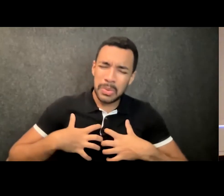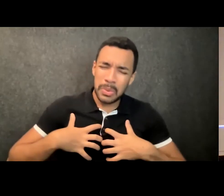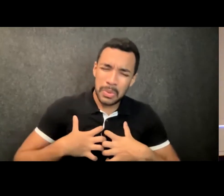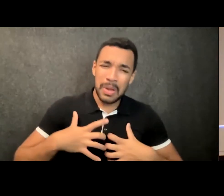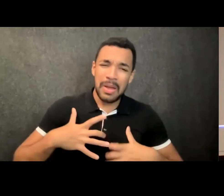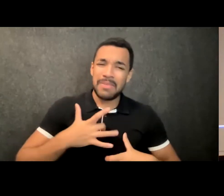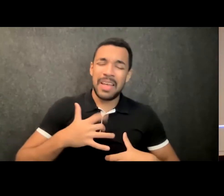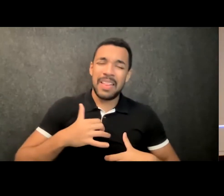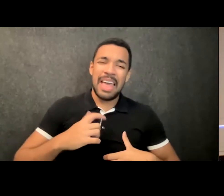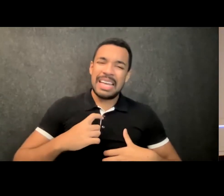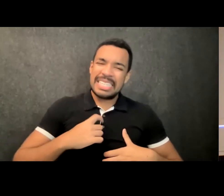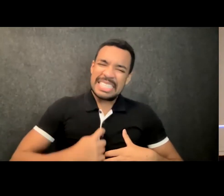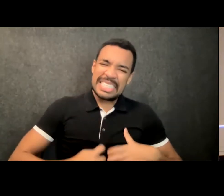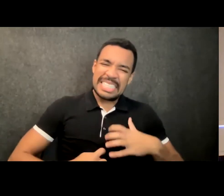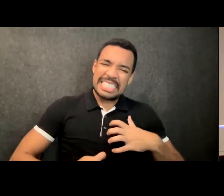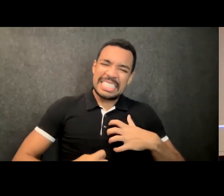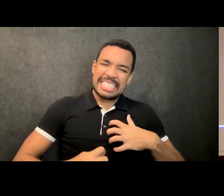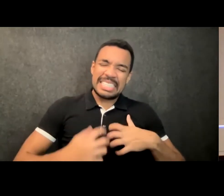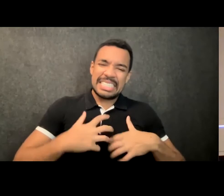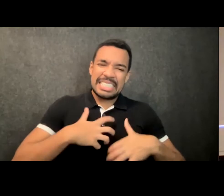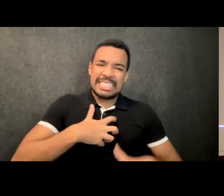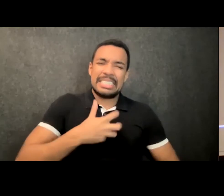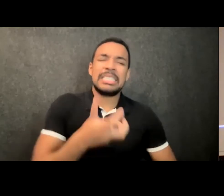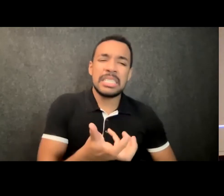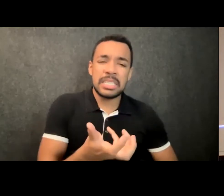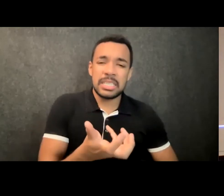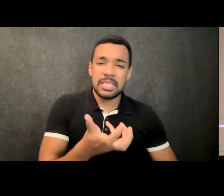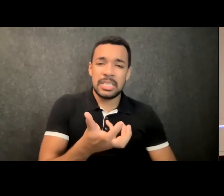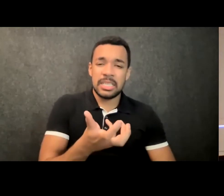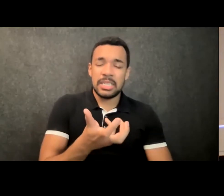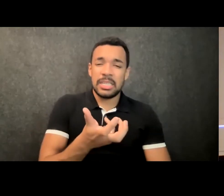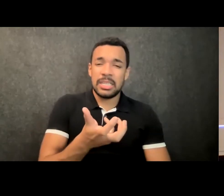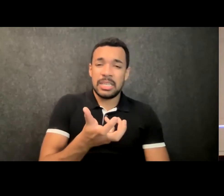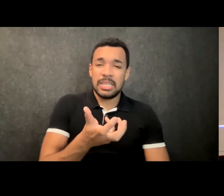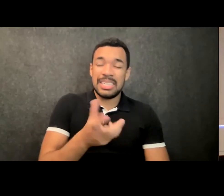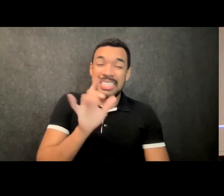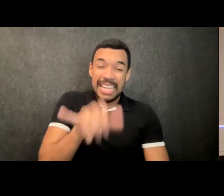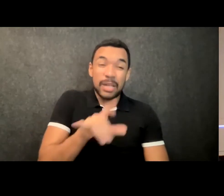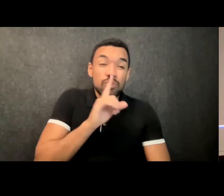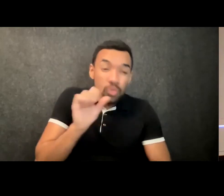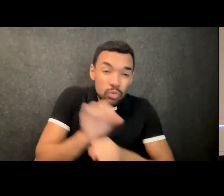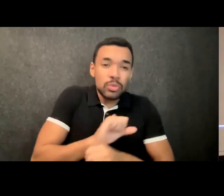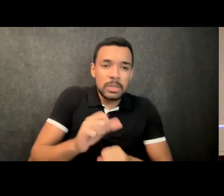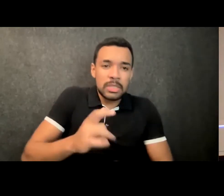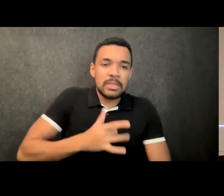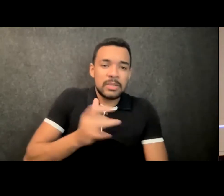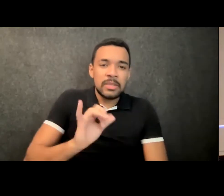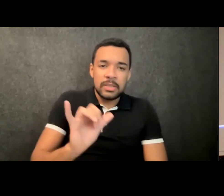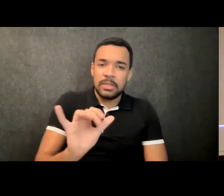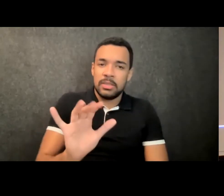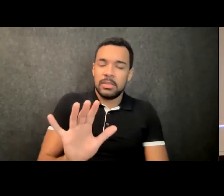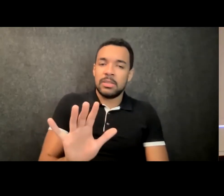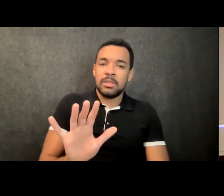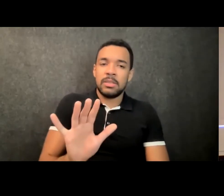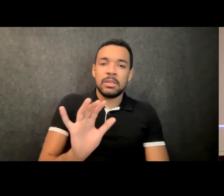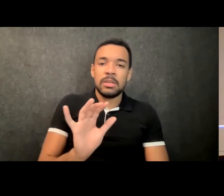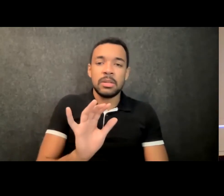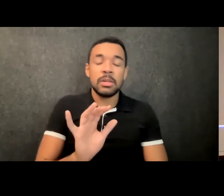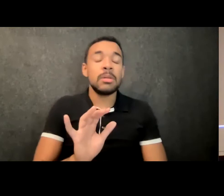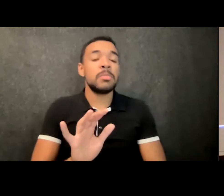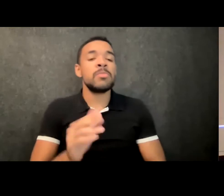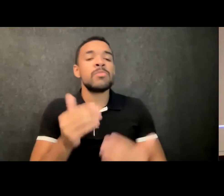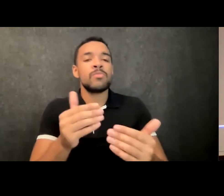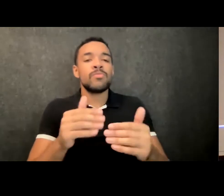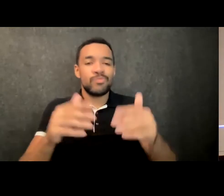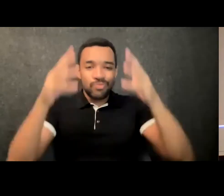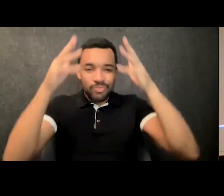a hollowing hurt. This is not a metaphor. Let's get you washed. Head leaned back into